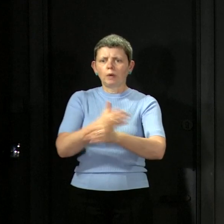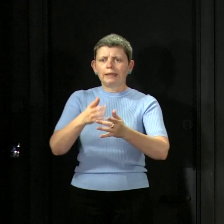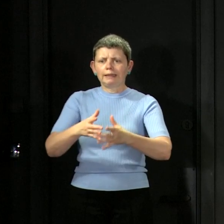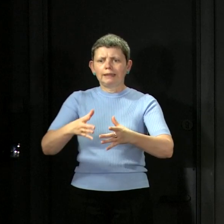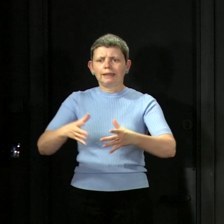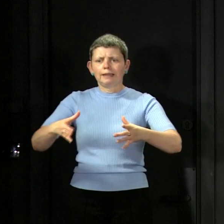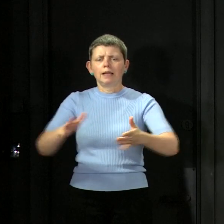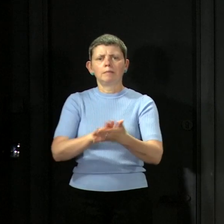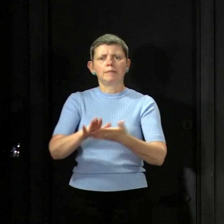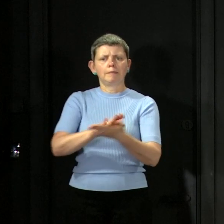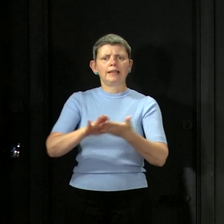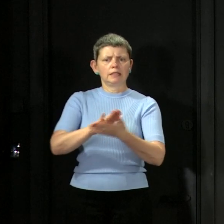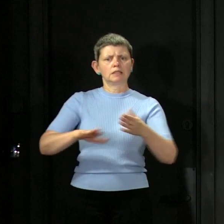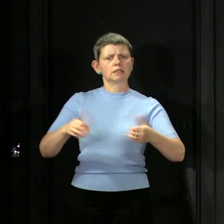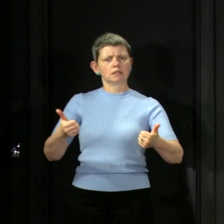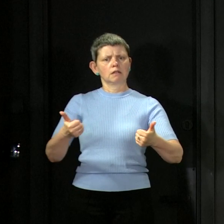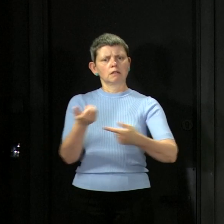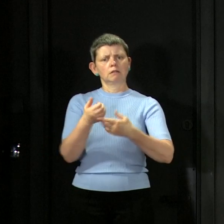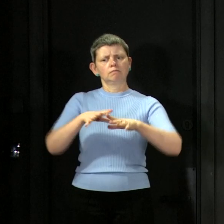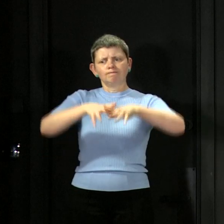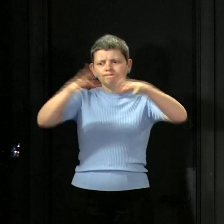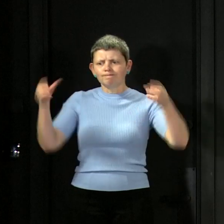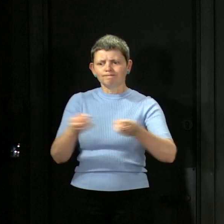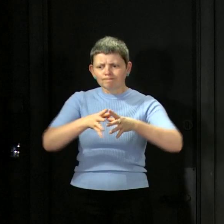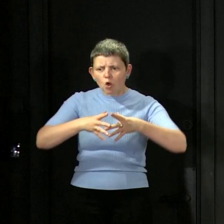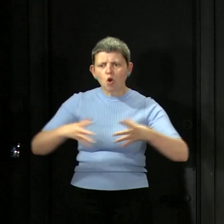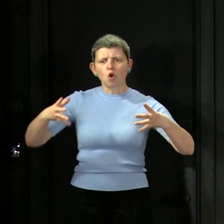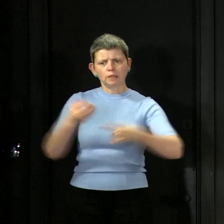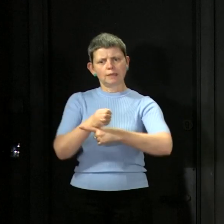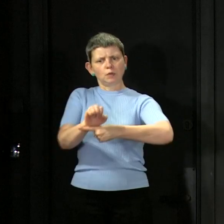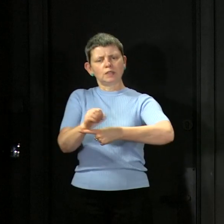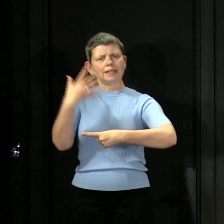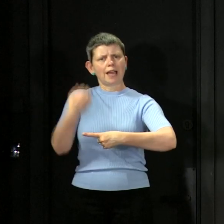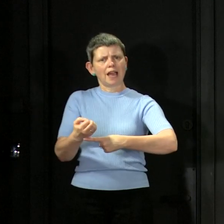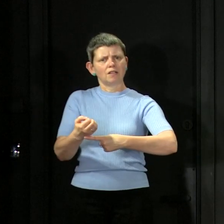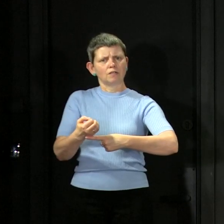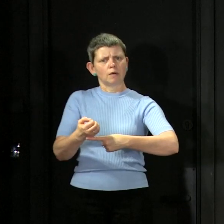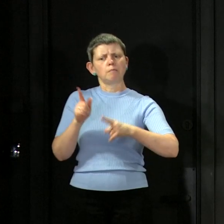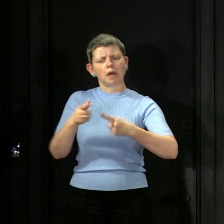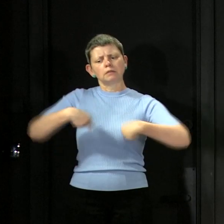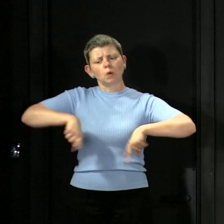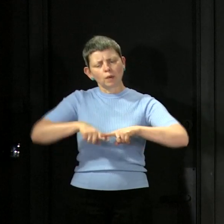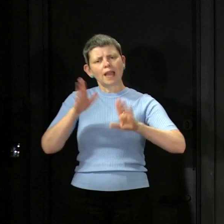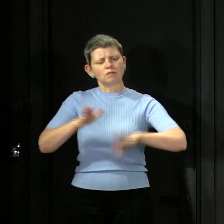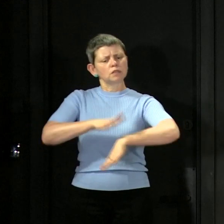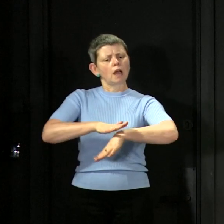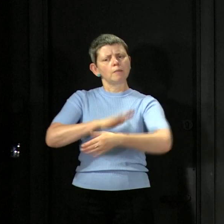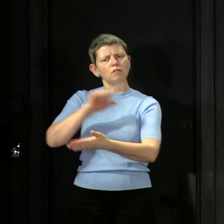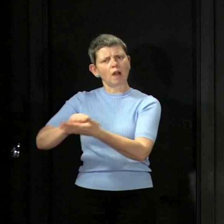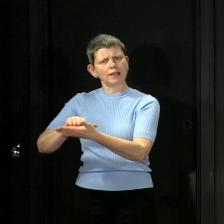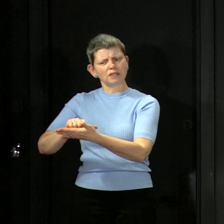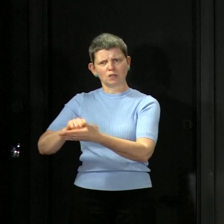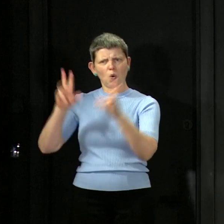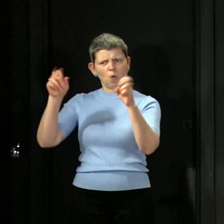kind of abstract, but he says, "We have got to time this right." So who's we? Who is he speaking for? And then on